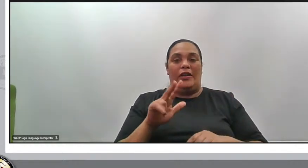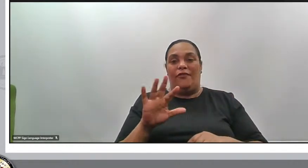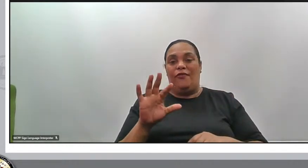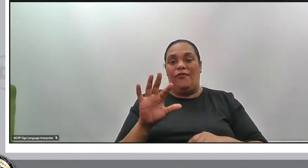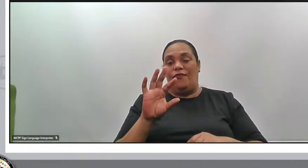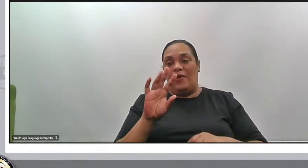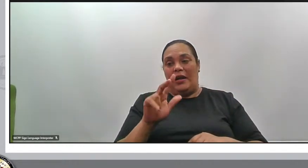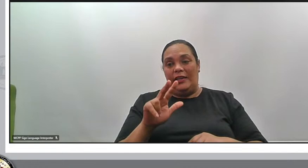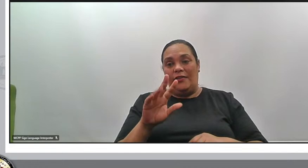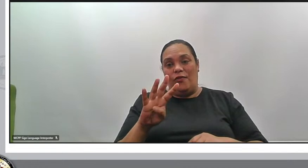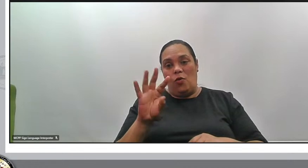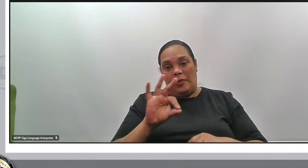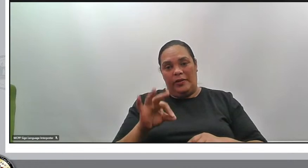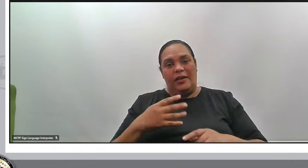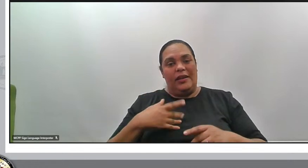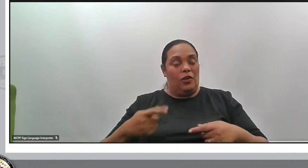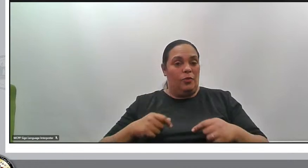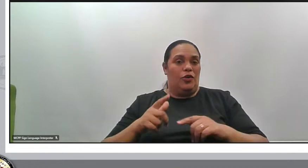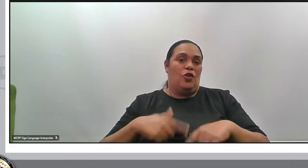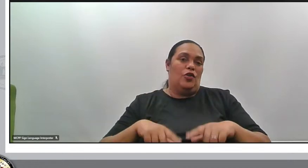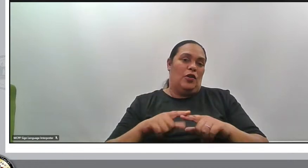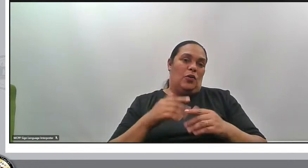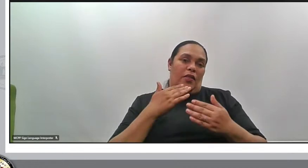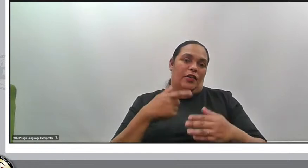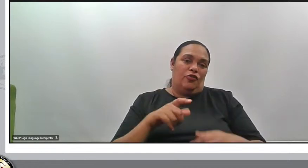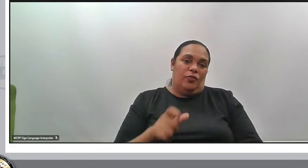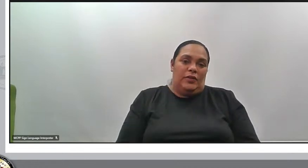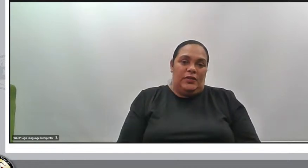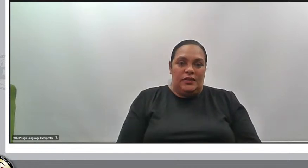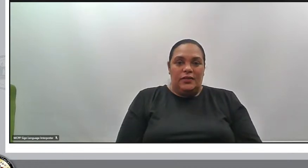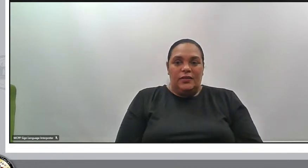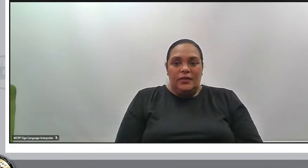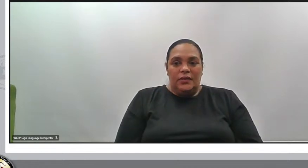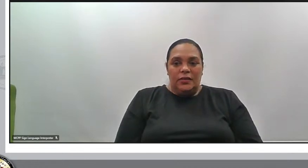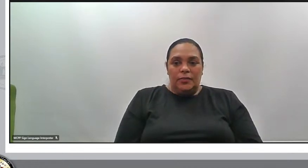spend was local. Thank you, Chairperson.